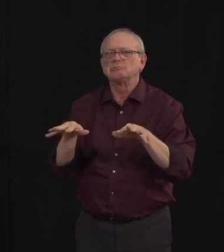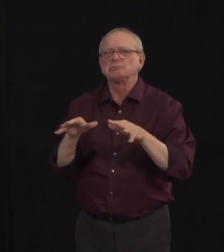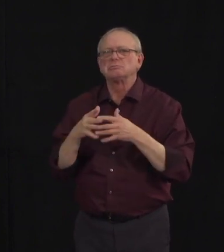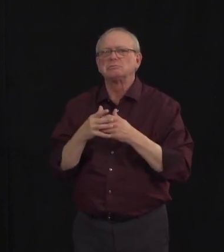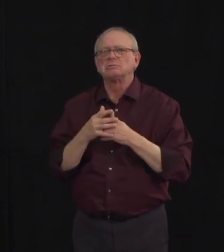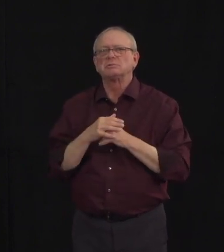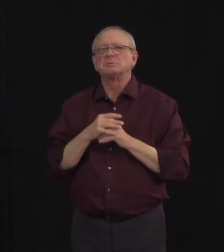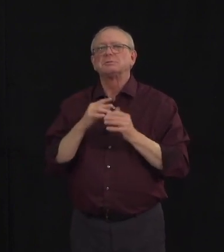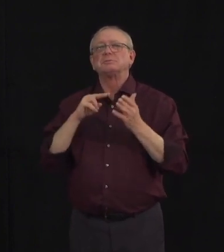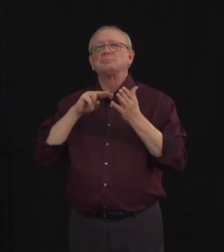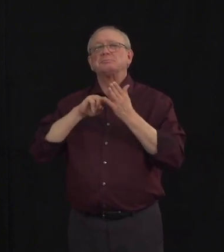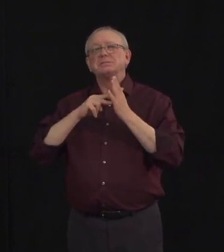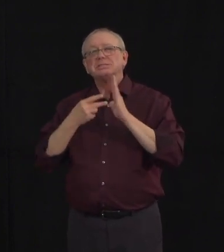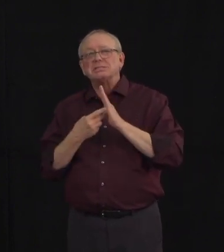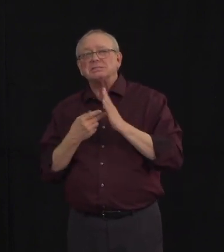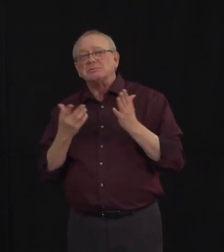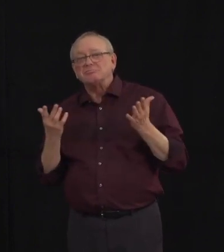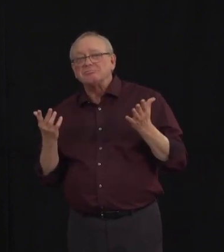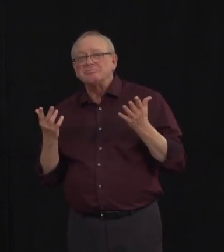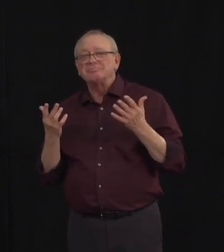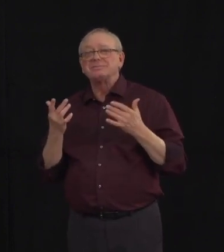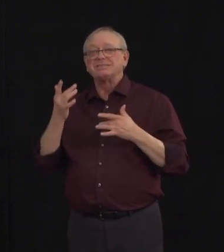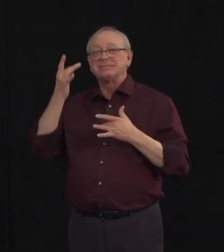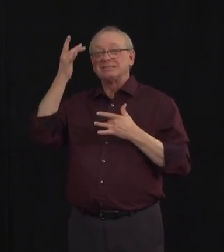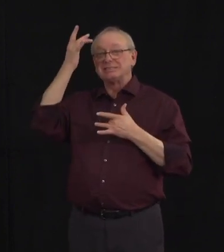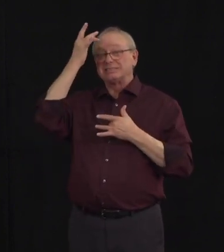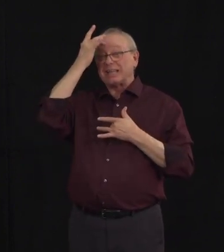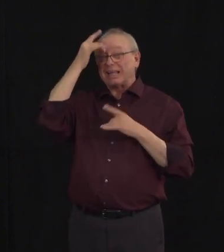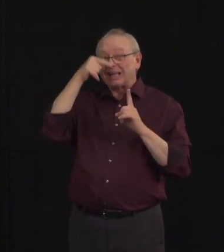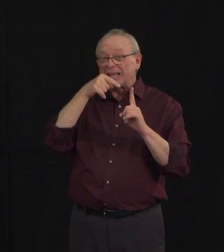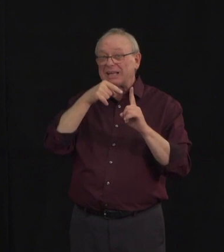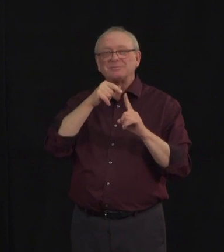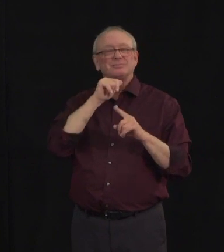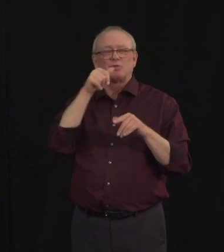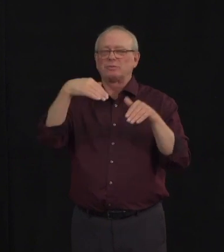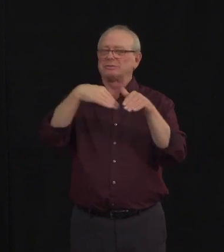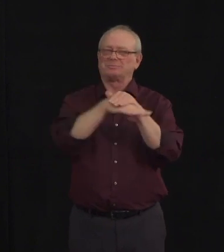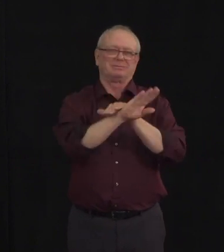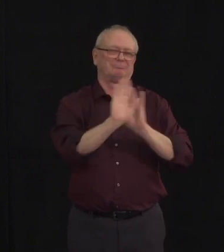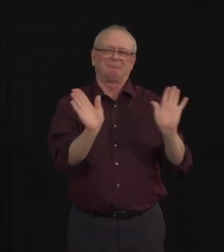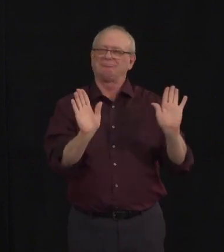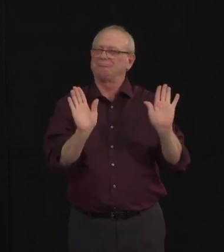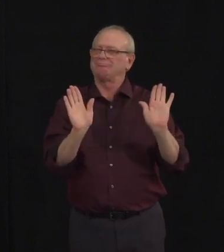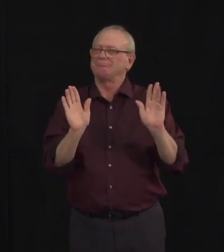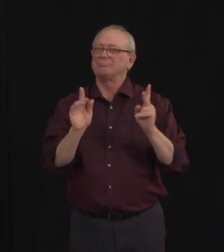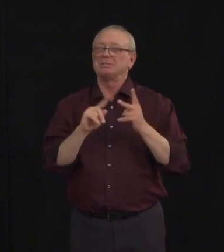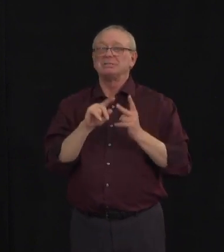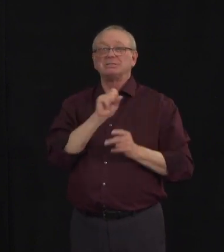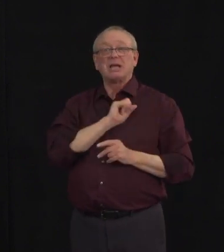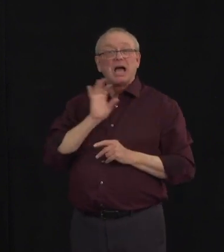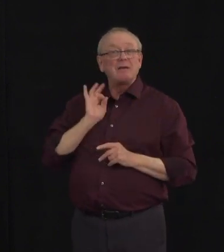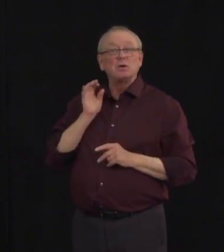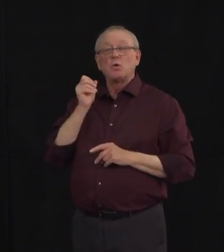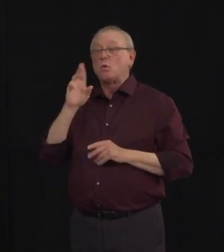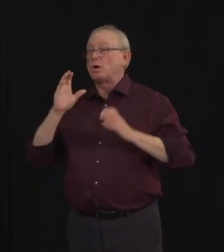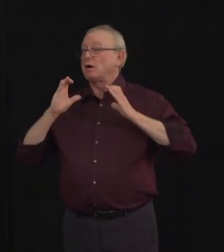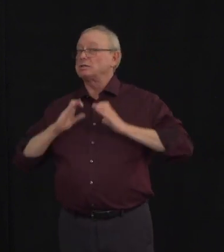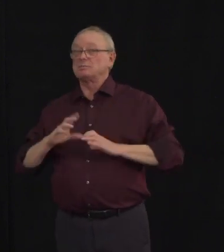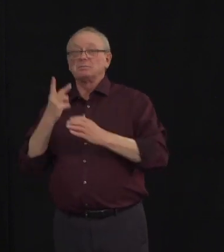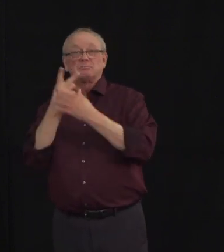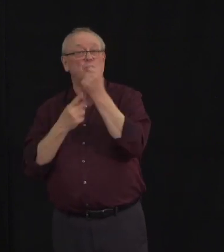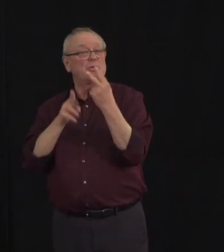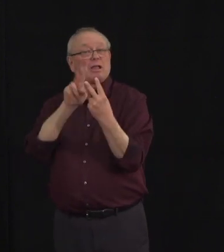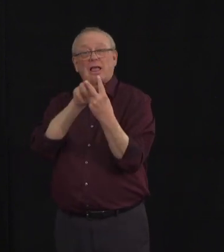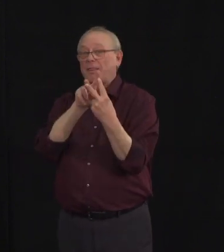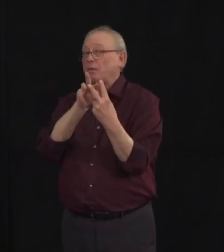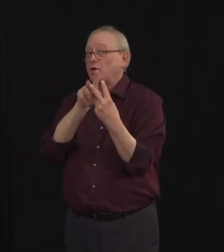involves things like making sure that people who are sick aren't in that business, whether that's staff or whether that's patrons, making